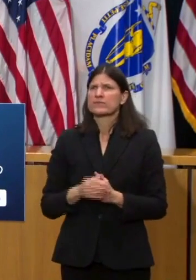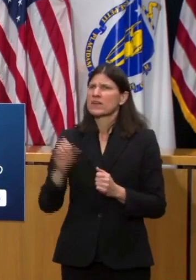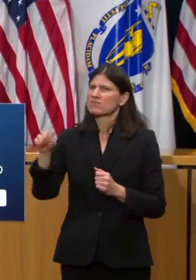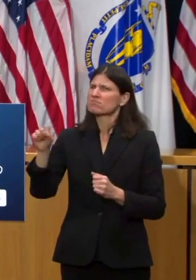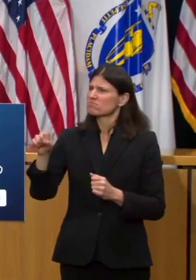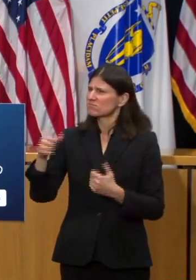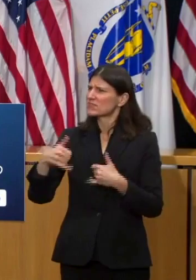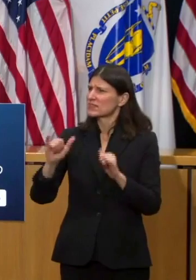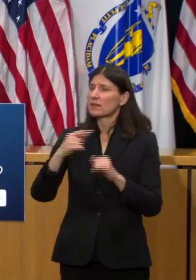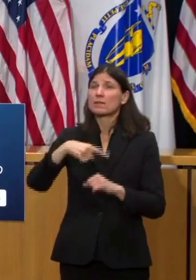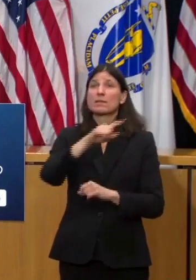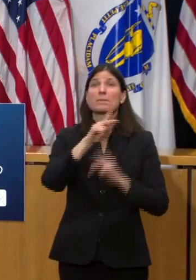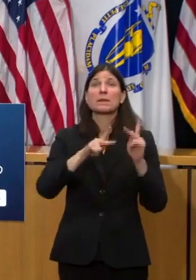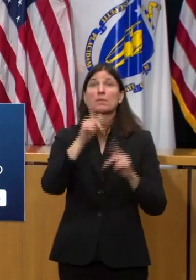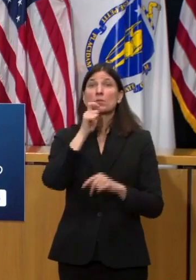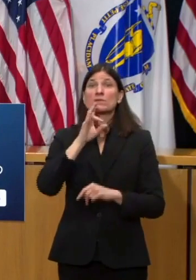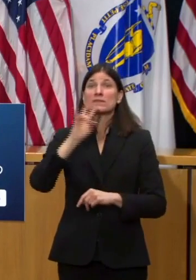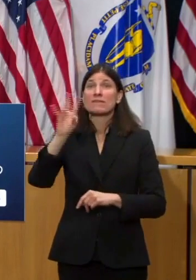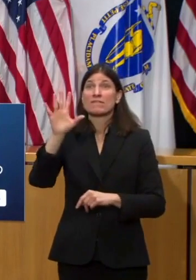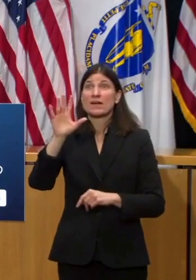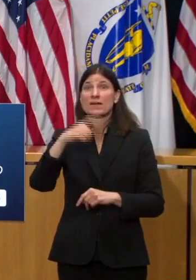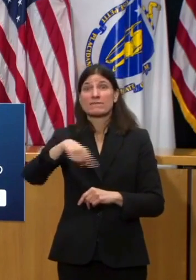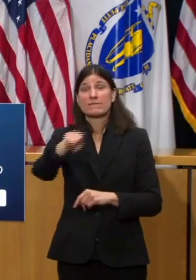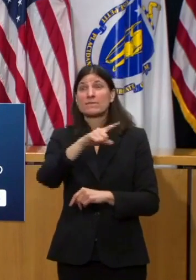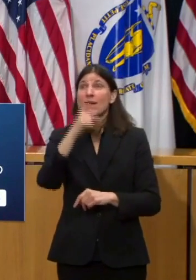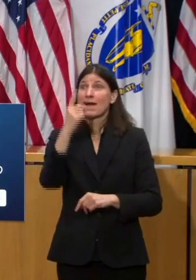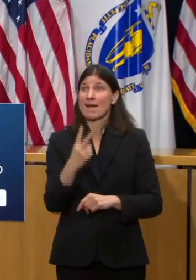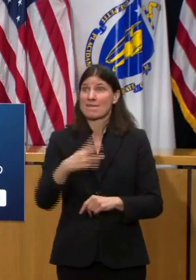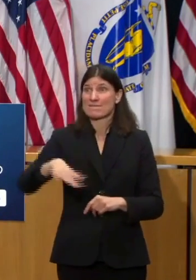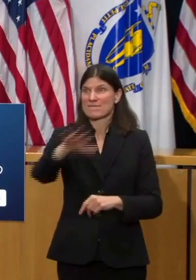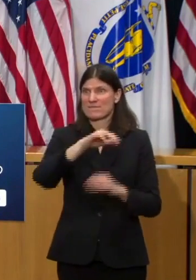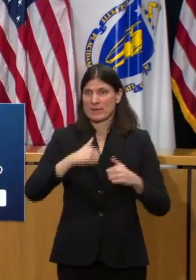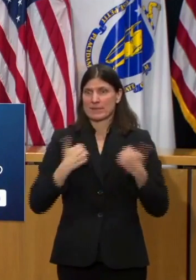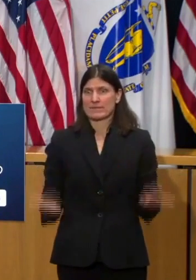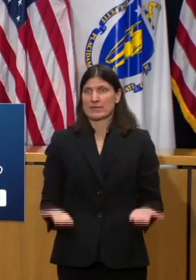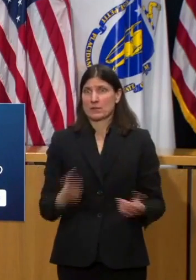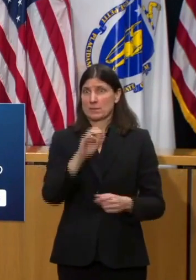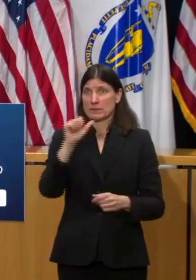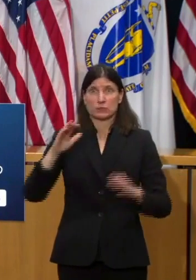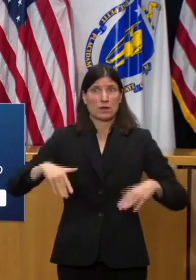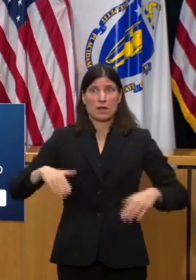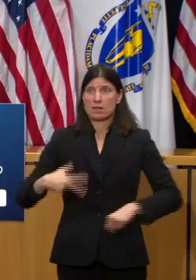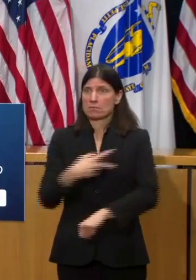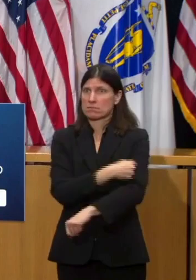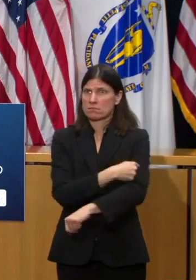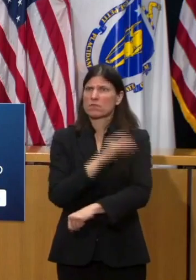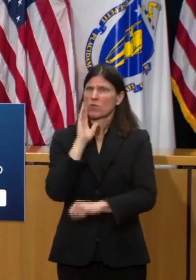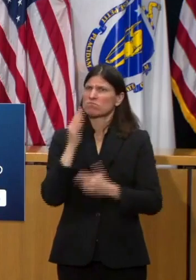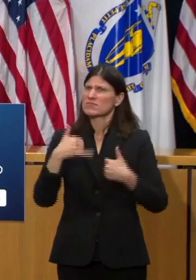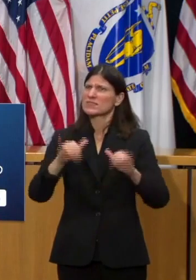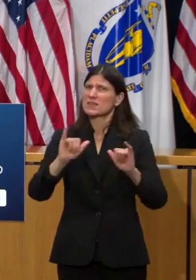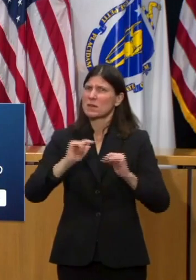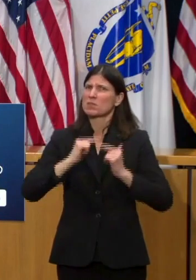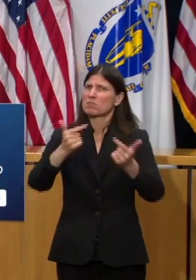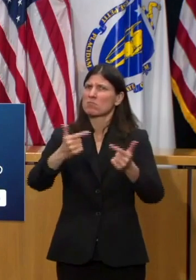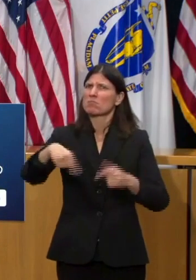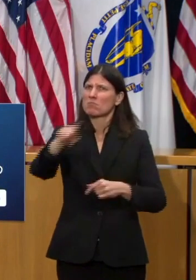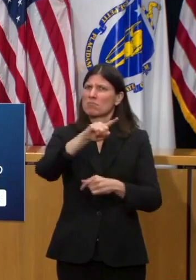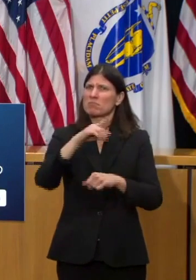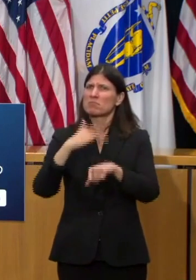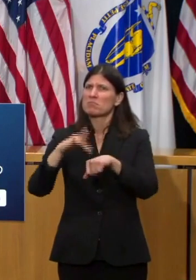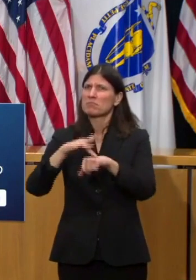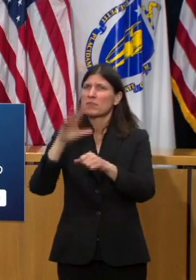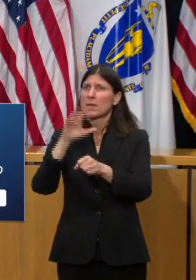appointments that are going to roll through today, tomorrow, Saturday, and Sunday are slots that have already been filled by people who fall into